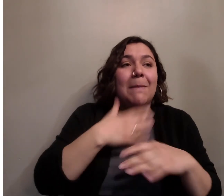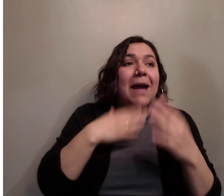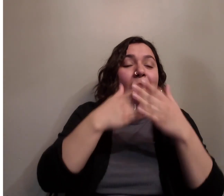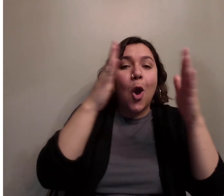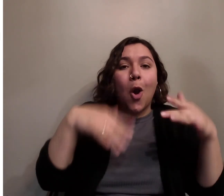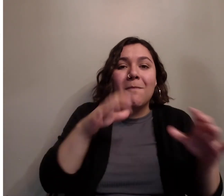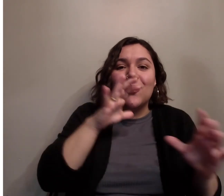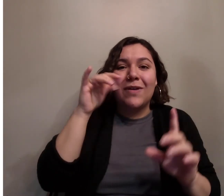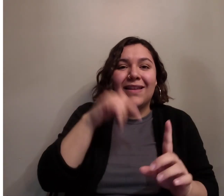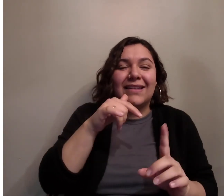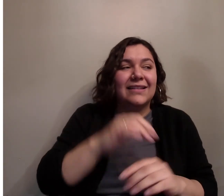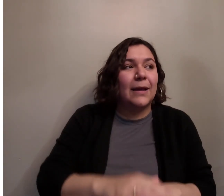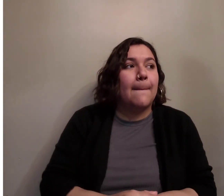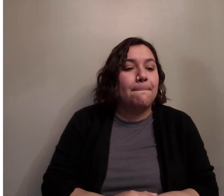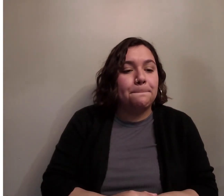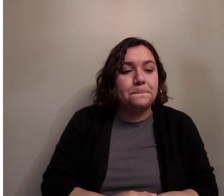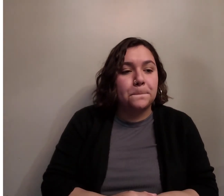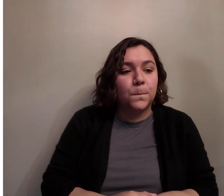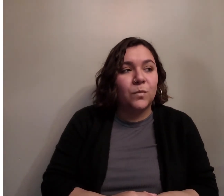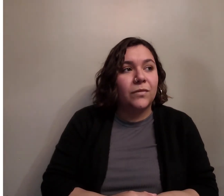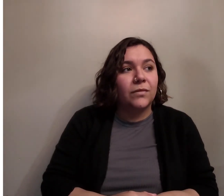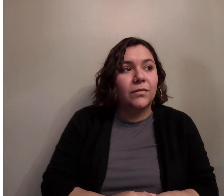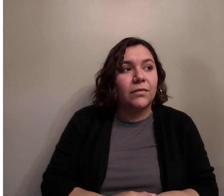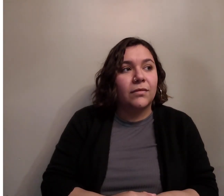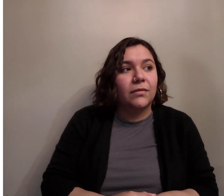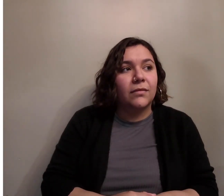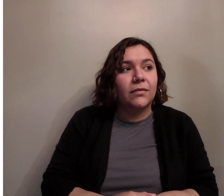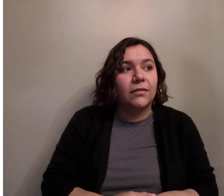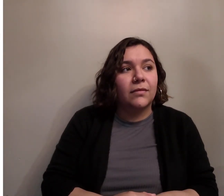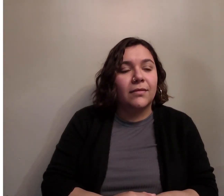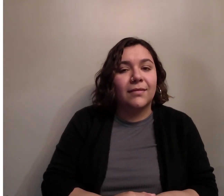the infrastructure in my home to do this shit,